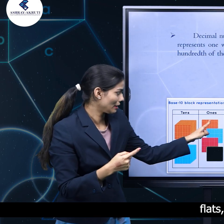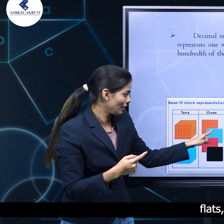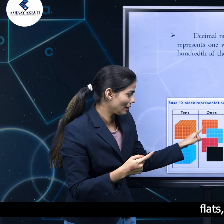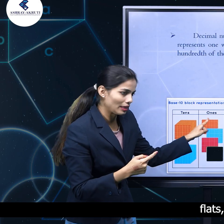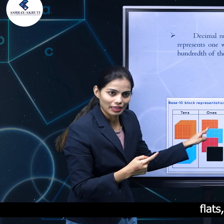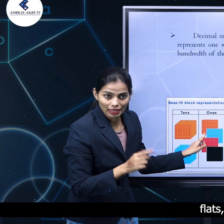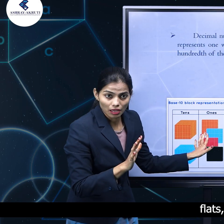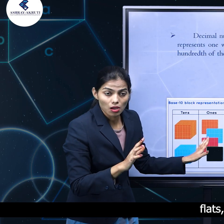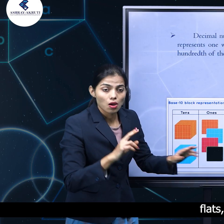flats,